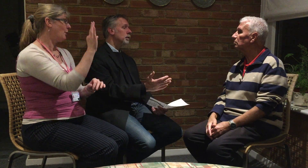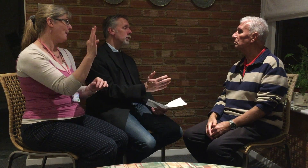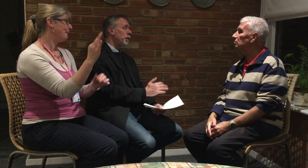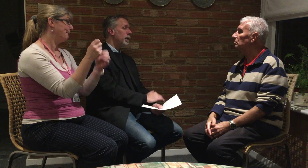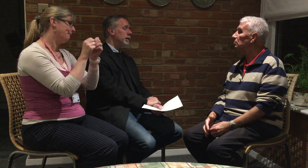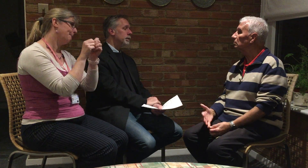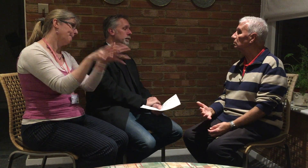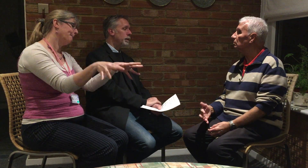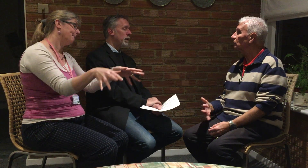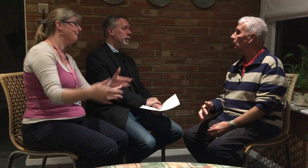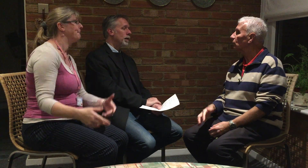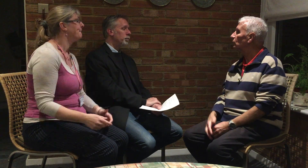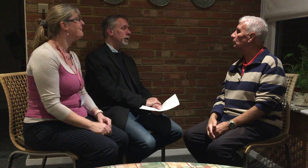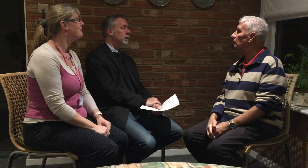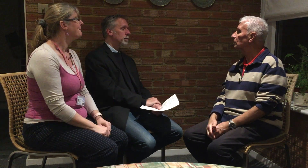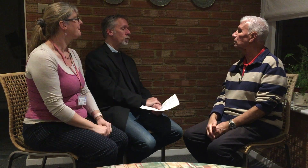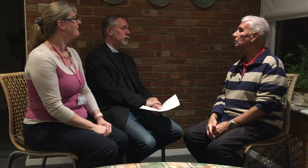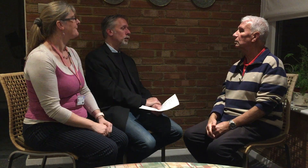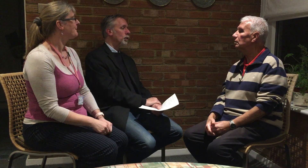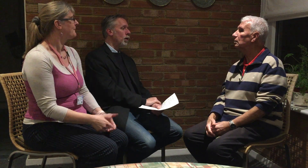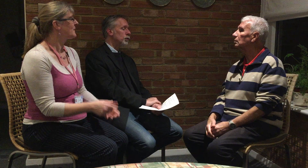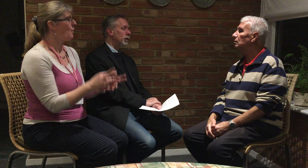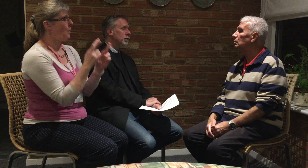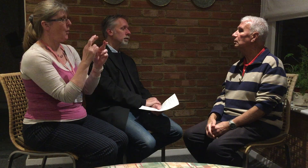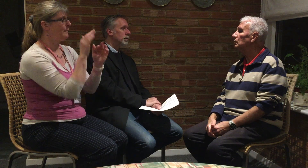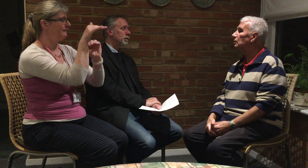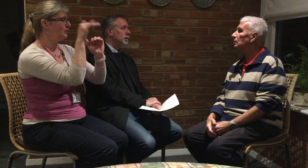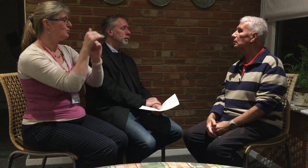the plan is to make the company quite a lot larger.